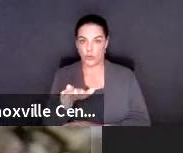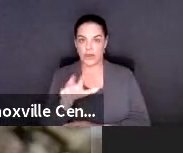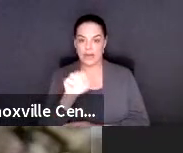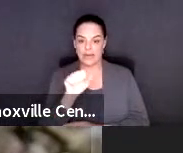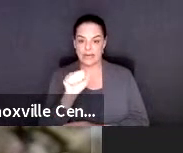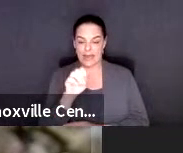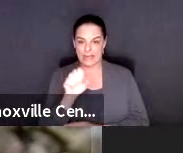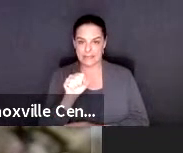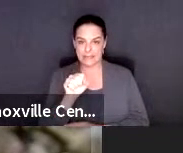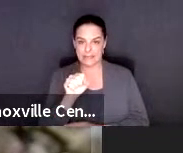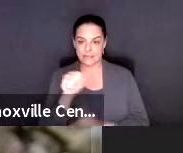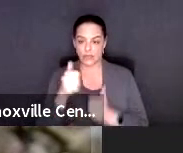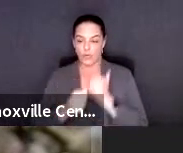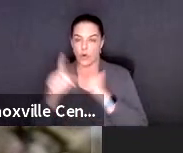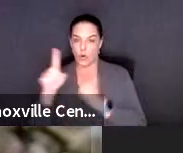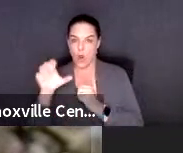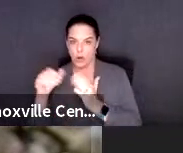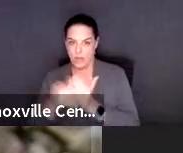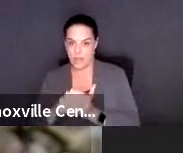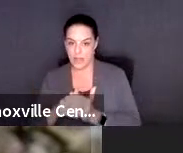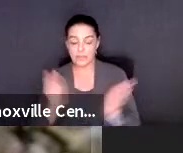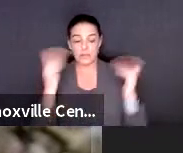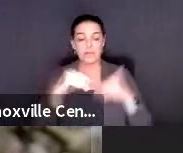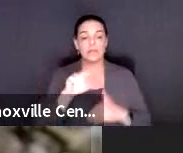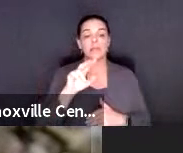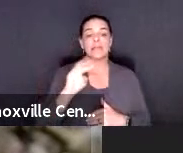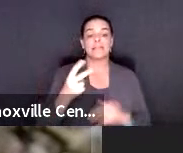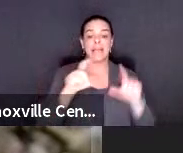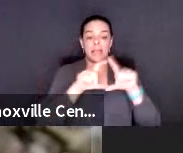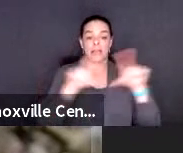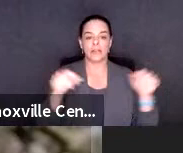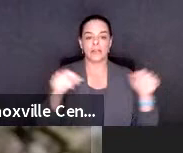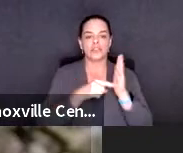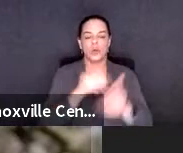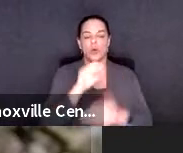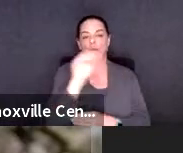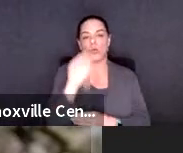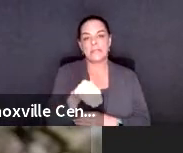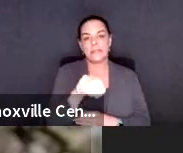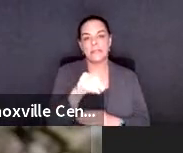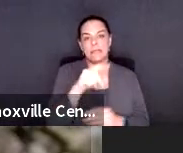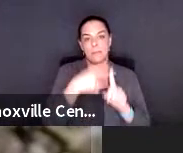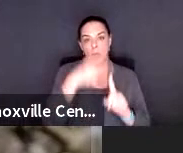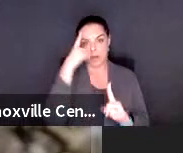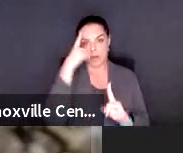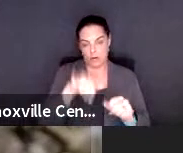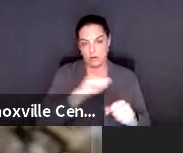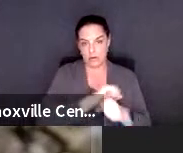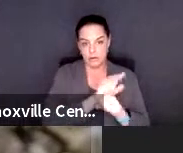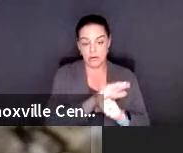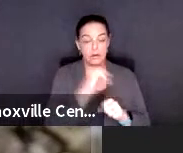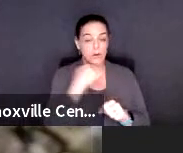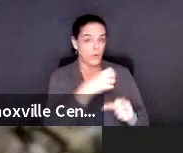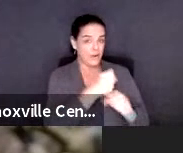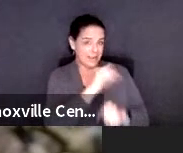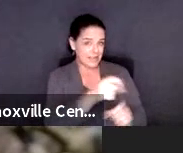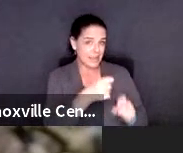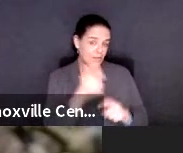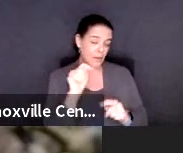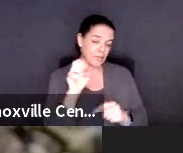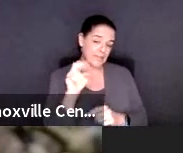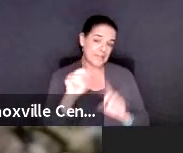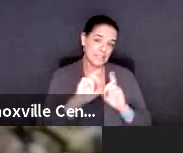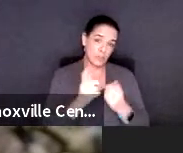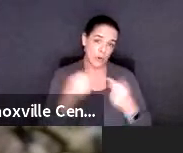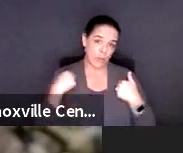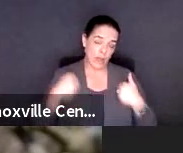100,000. The second chart shows the percent positive for COVID-19. The data is received from the Tennessee Department of Health, and the